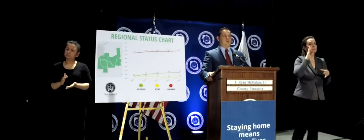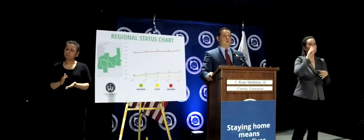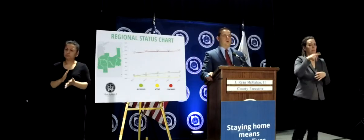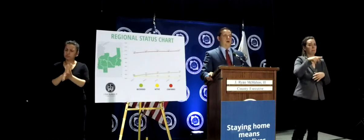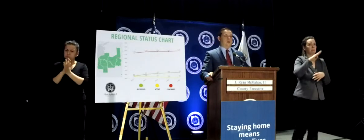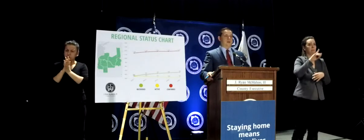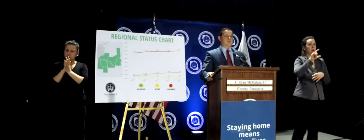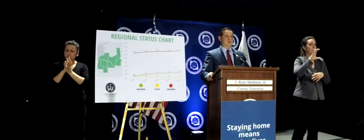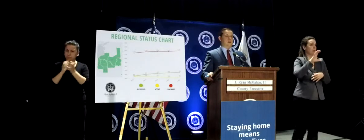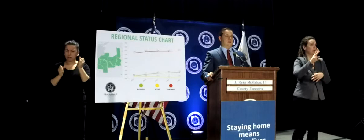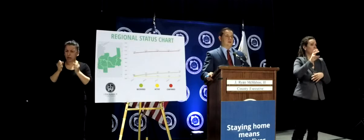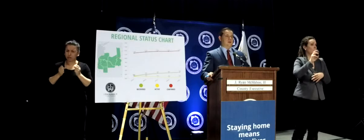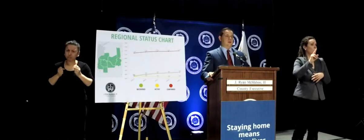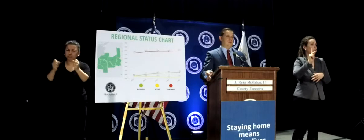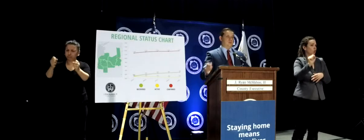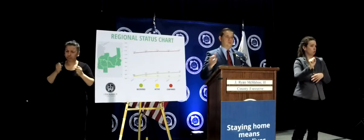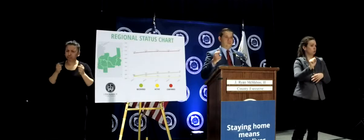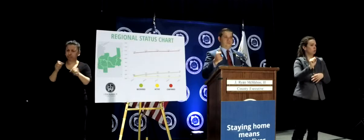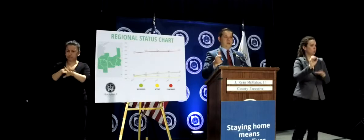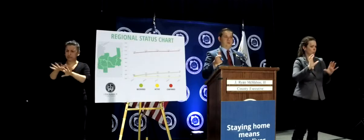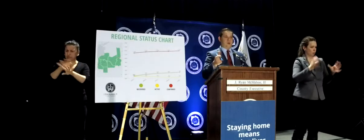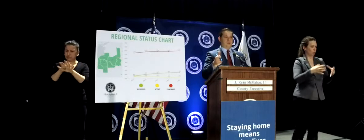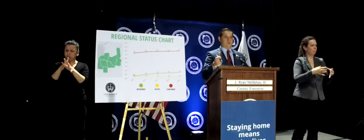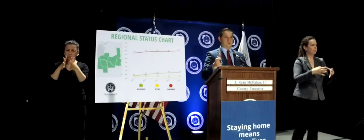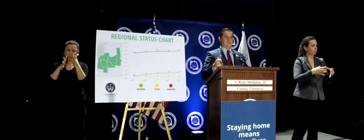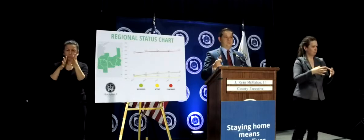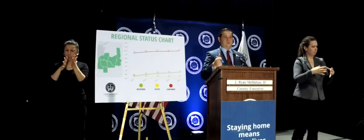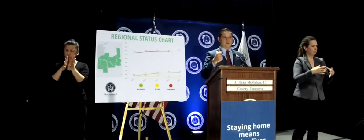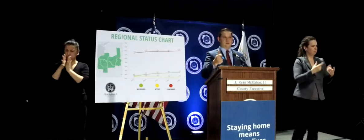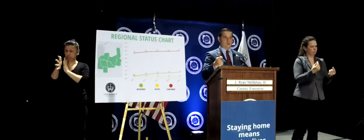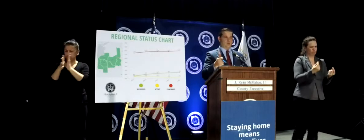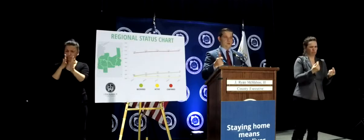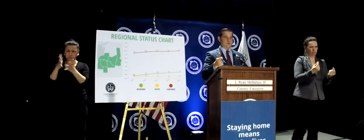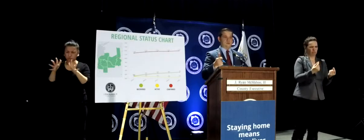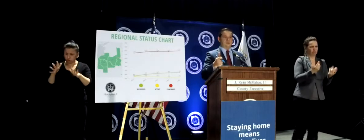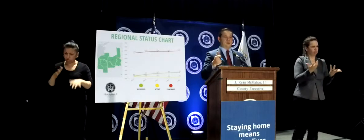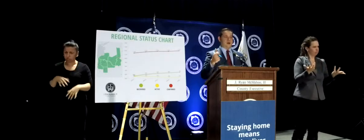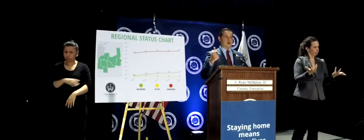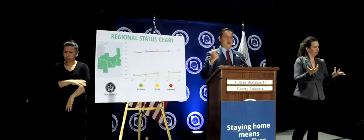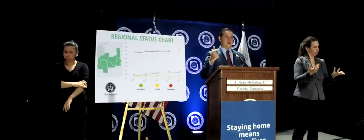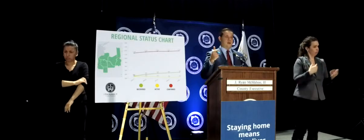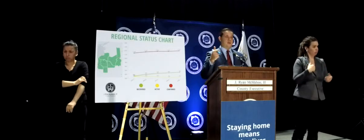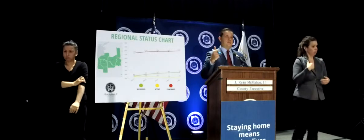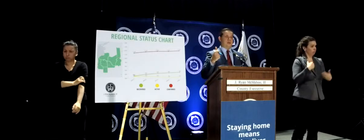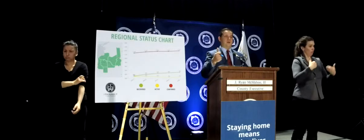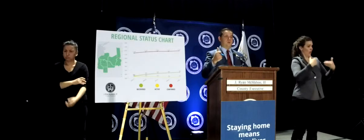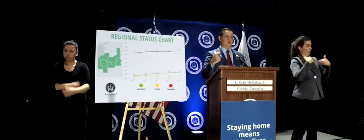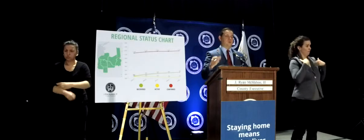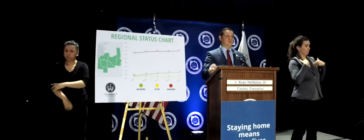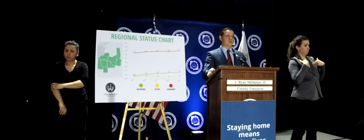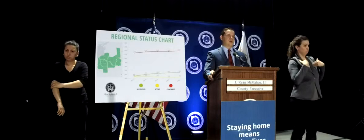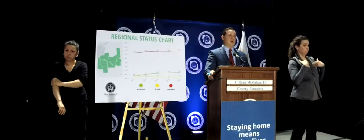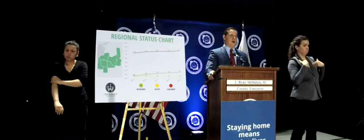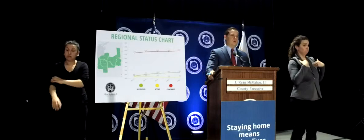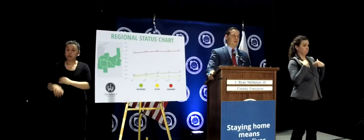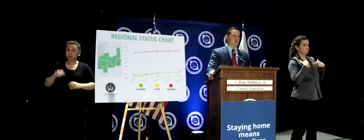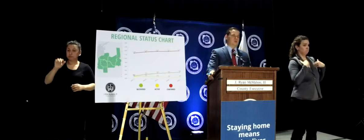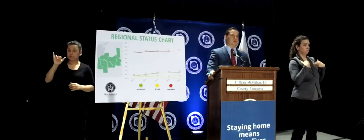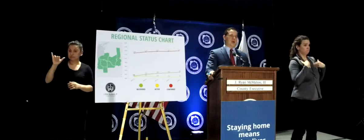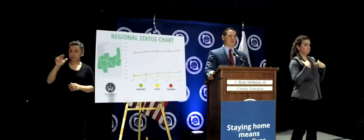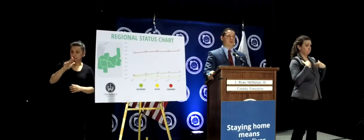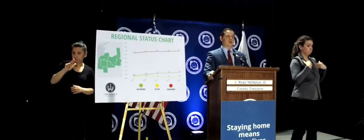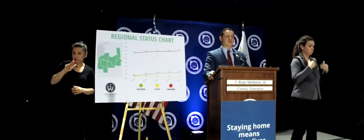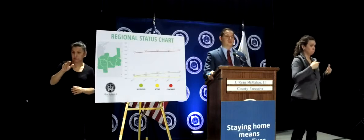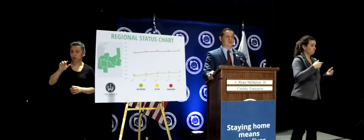department. So that's paving roads, fixing roads, and plowing roads. We don't